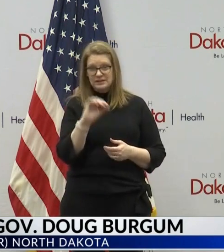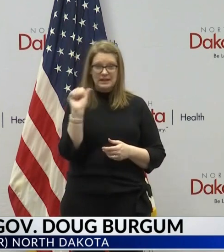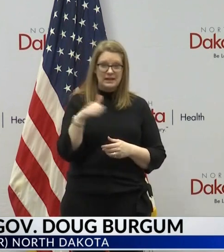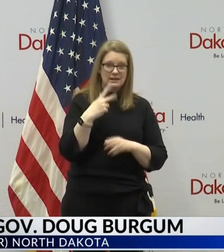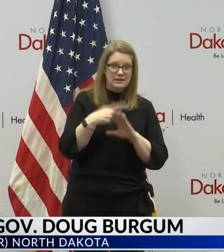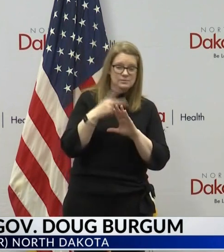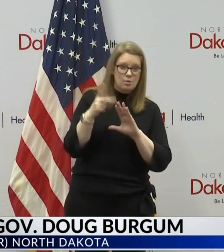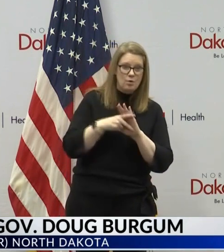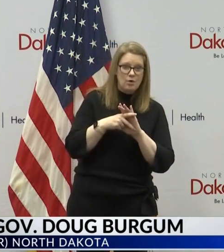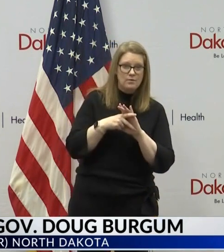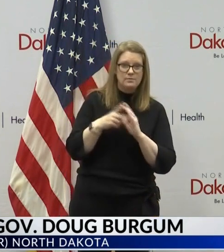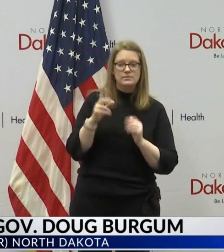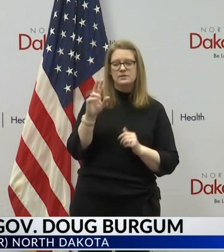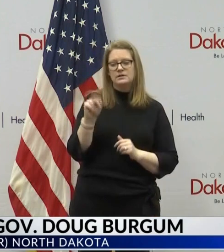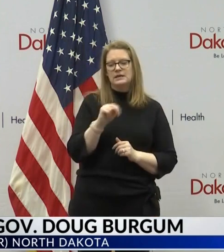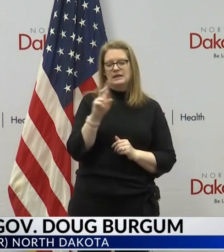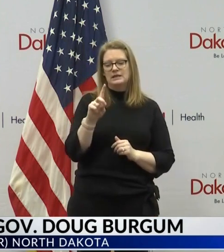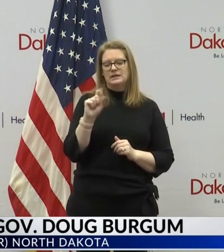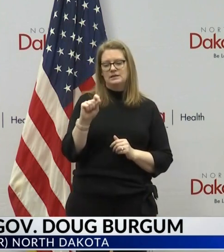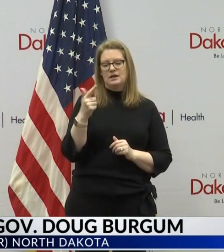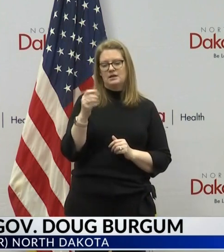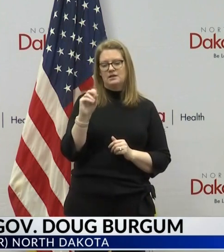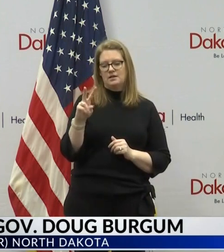programs, you reach out at